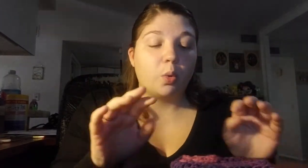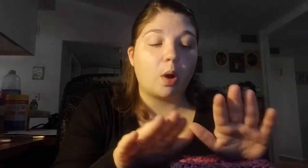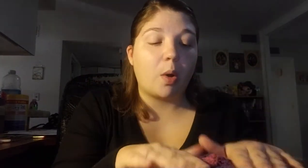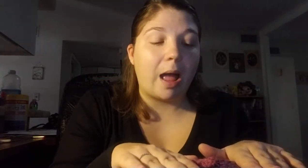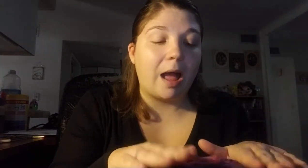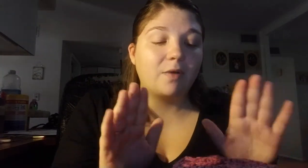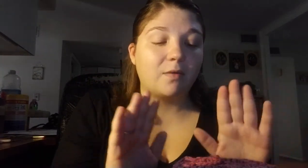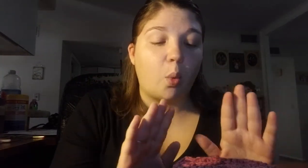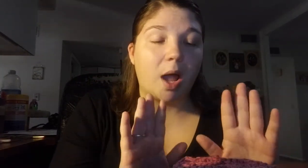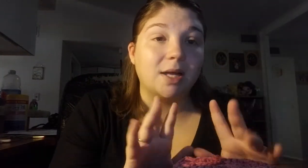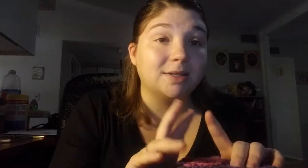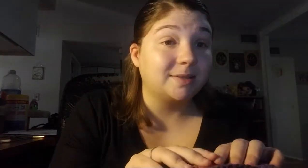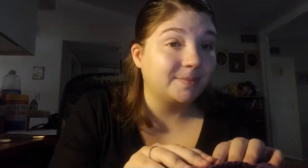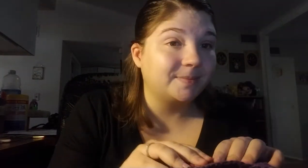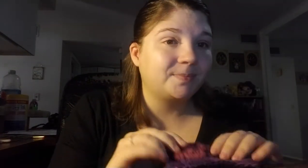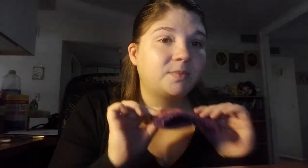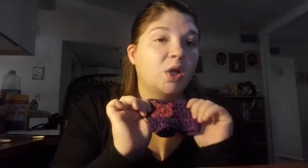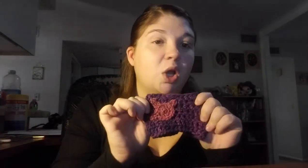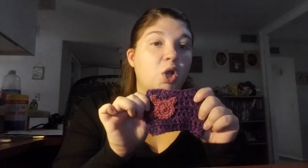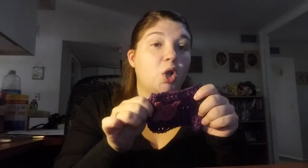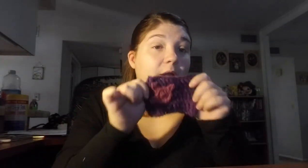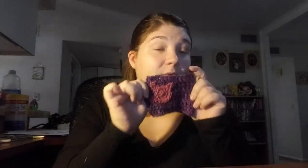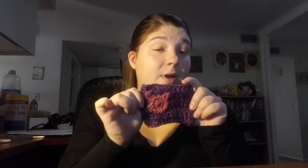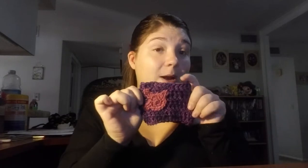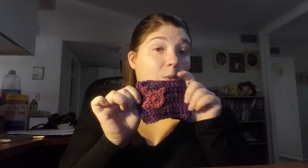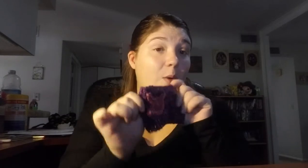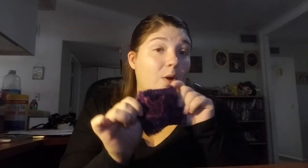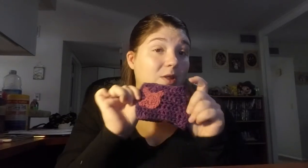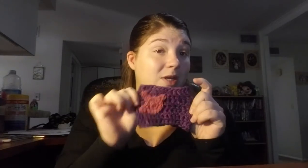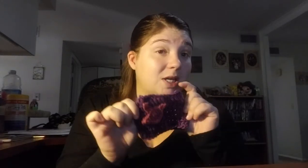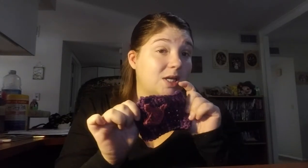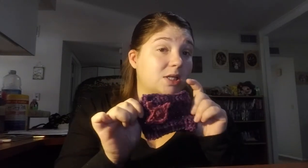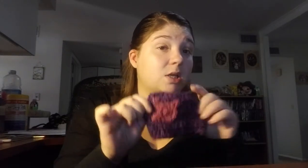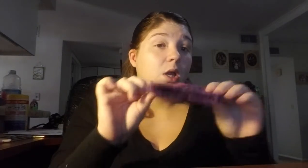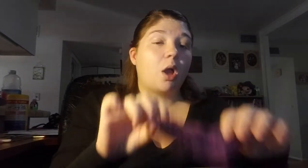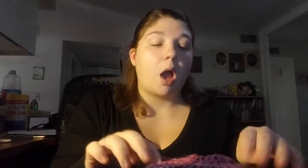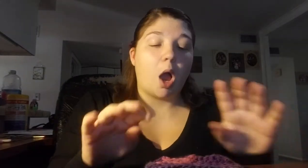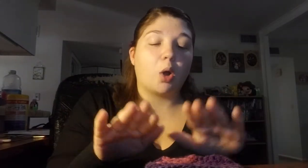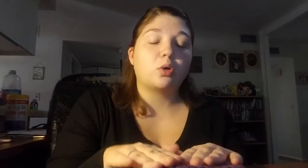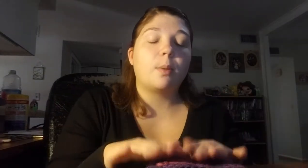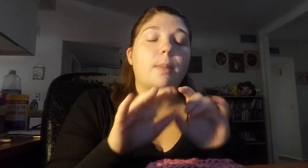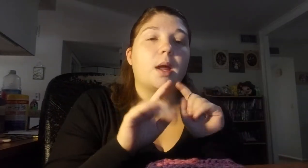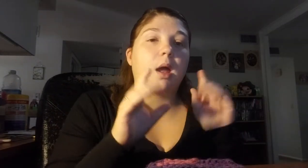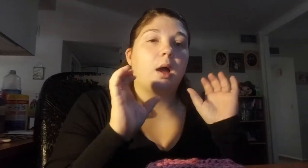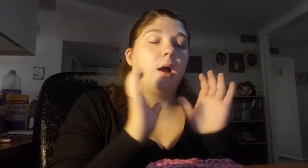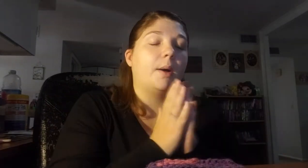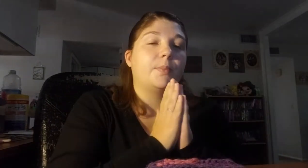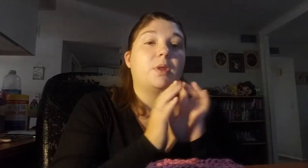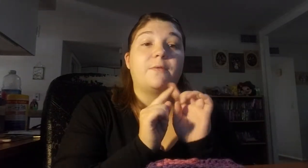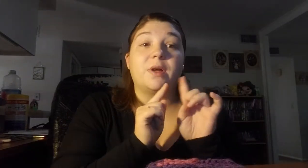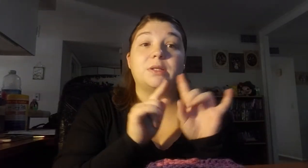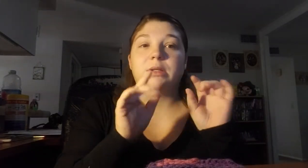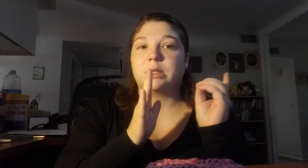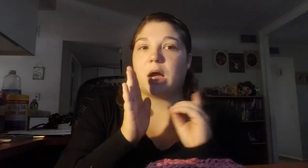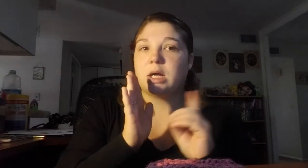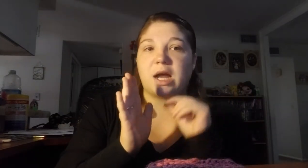will have giveaways. If anybody want one of these, I also make different design, not just